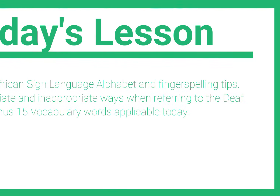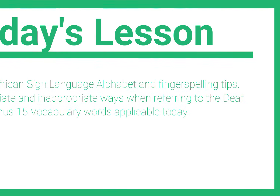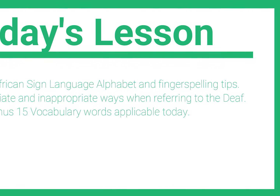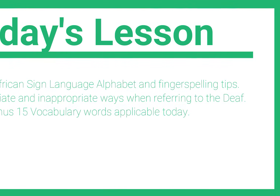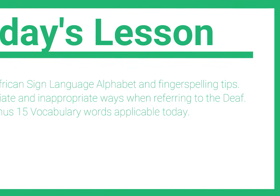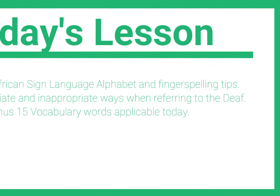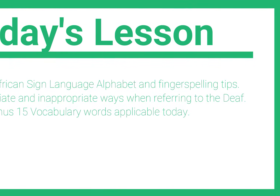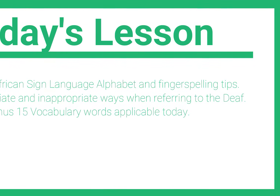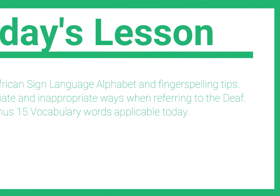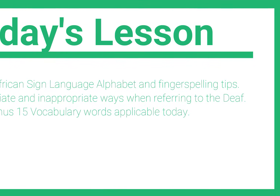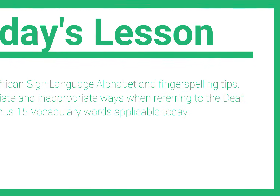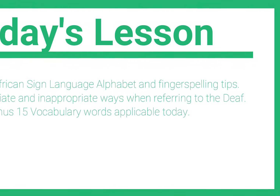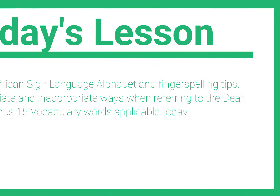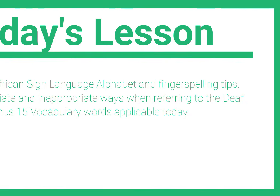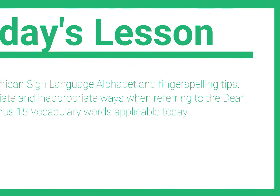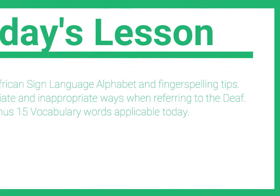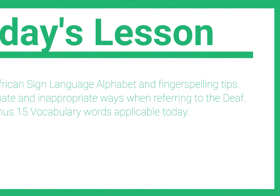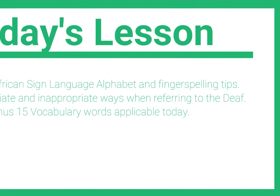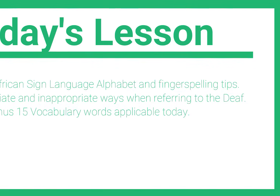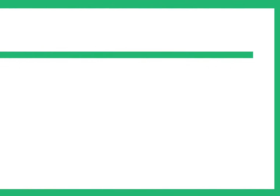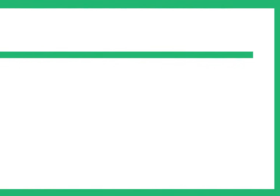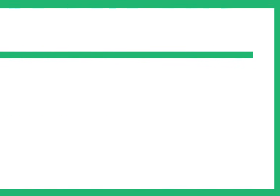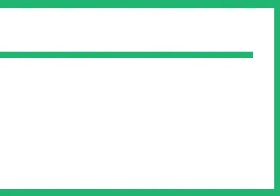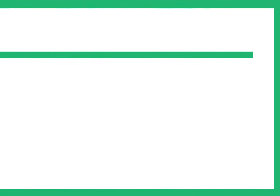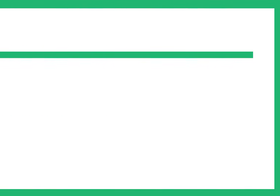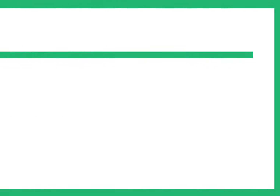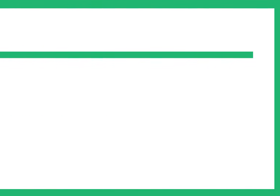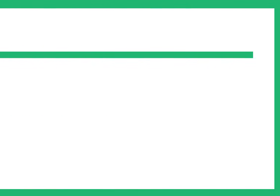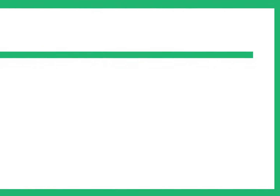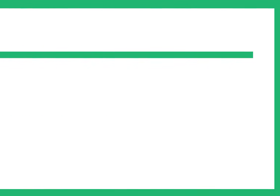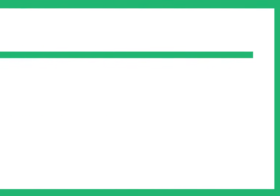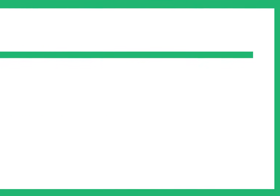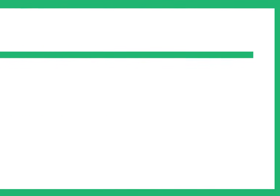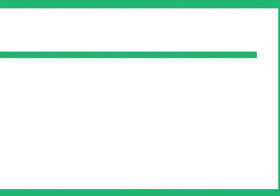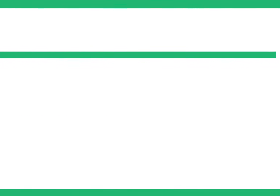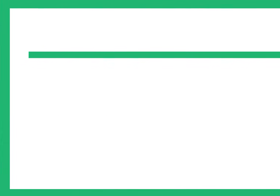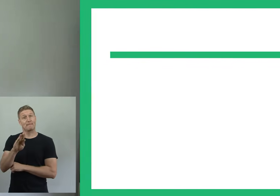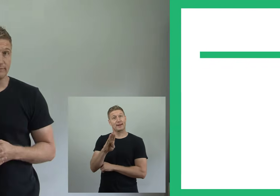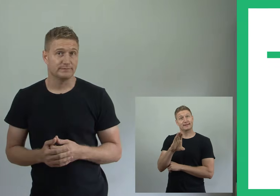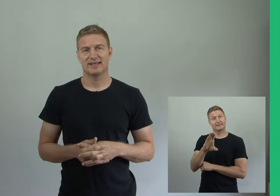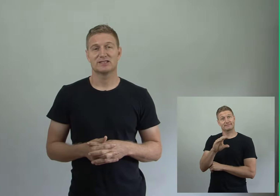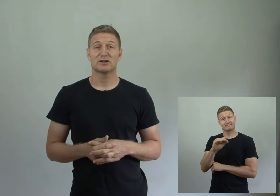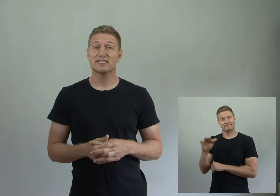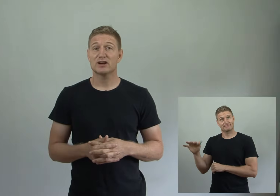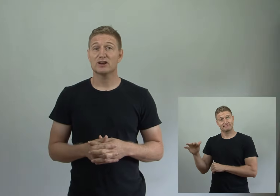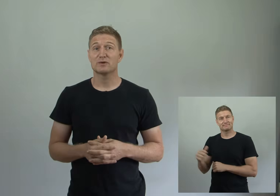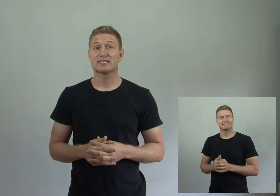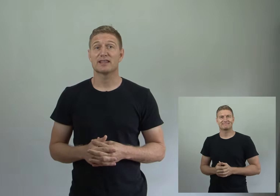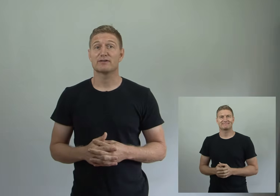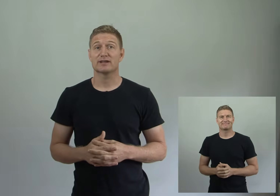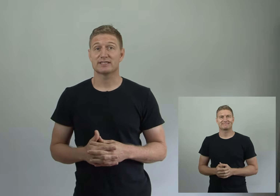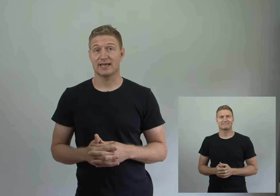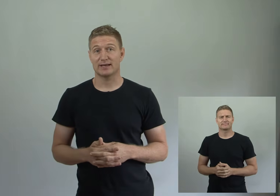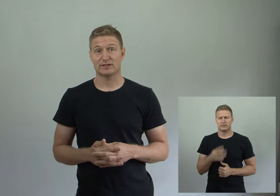Then we will also learn 15 or so vocabulary words that is applicable right now. So let's start with the